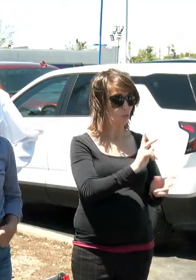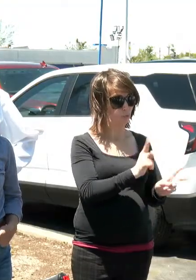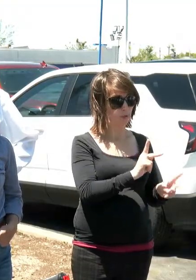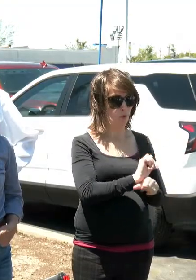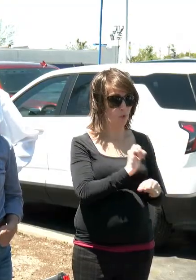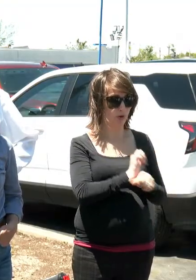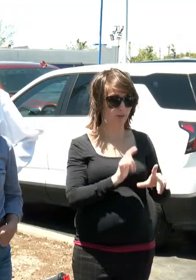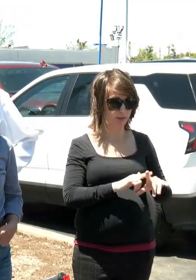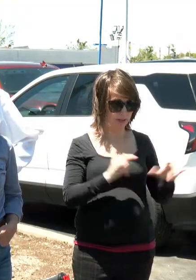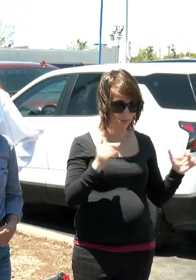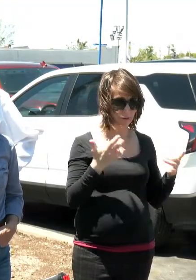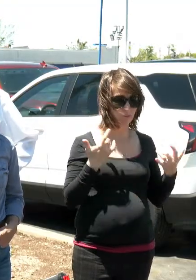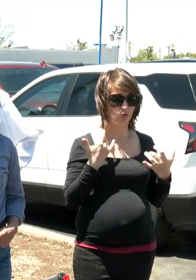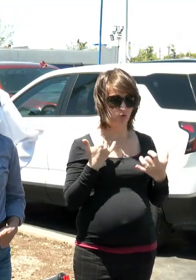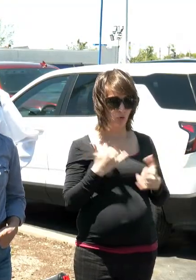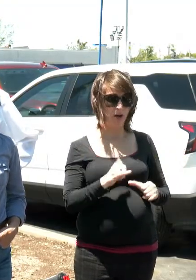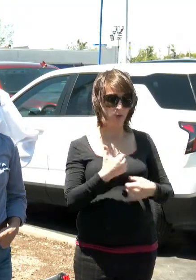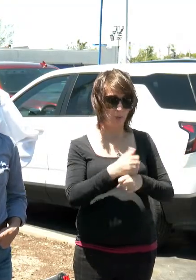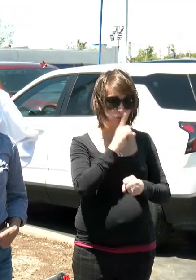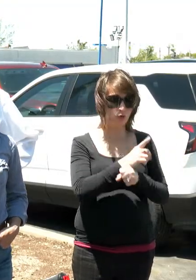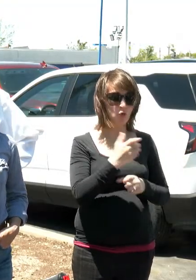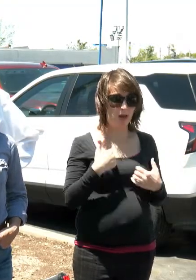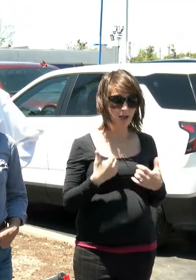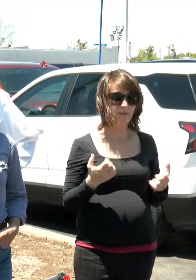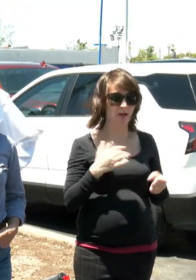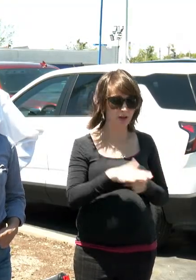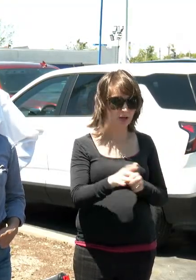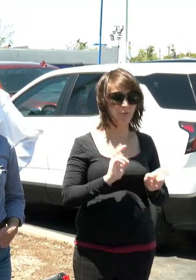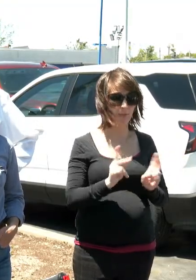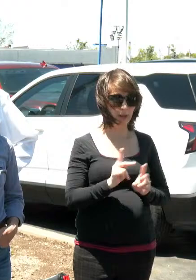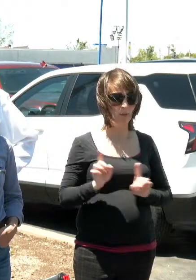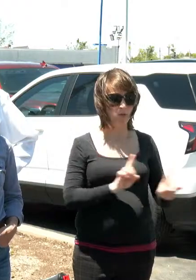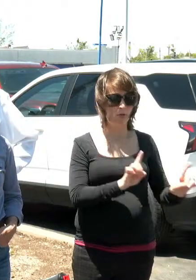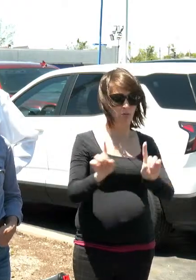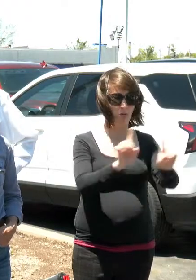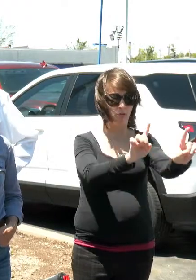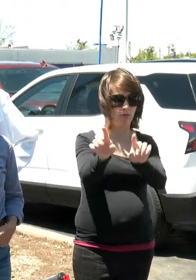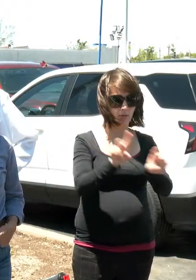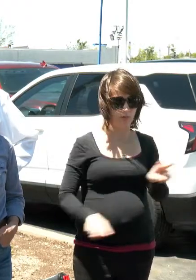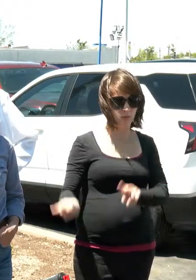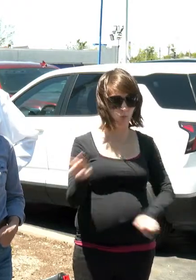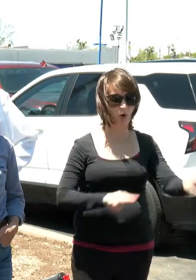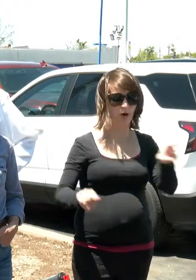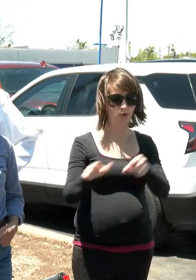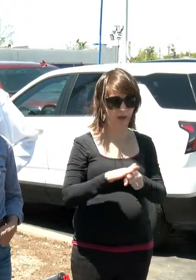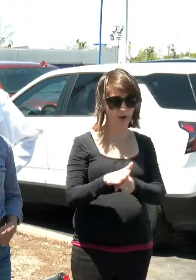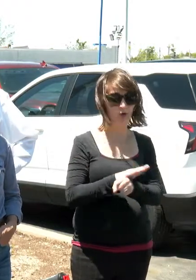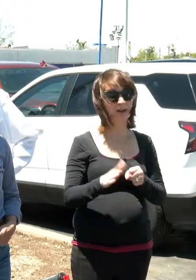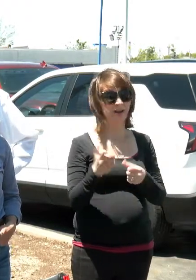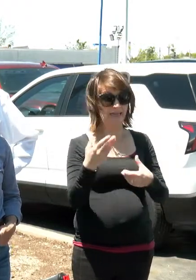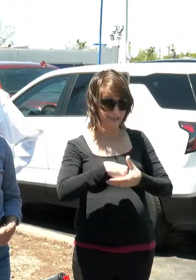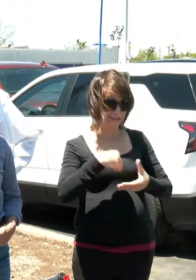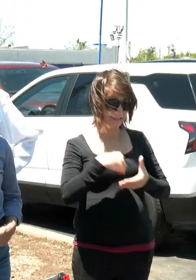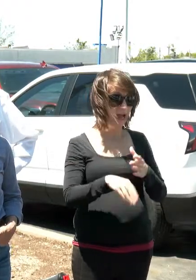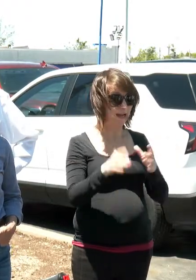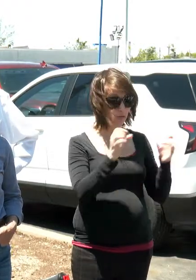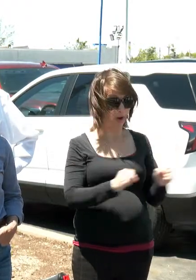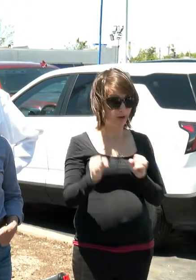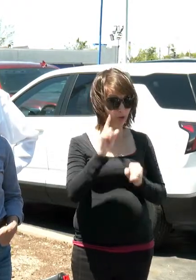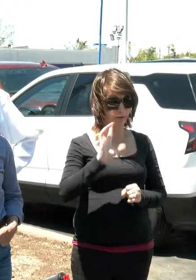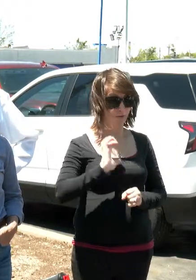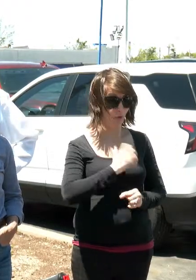amount of officers doing calls for service and the strategy plan throughout the city. And then we have a plan within the impact zone.